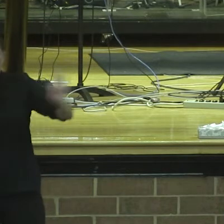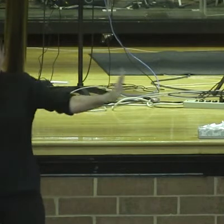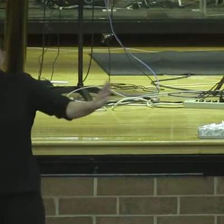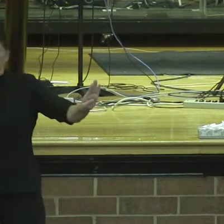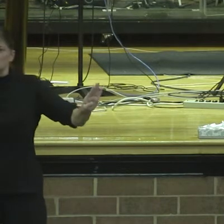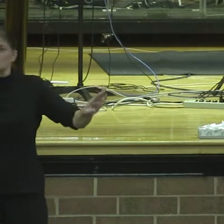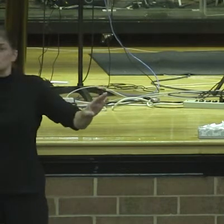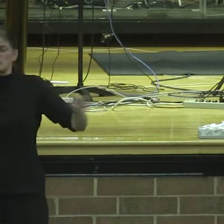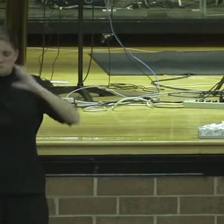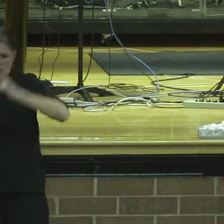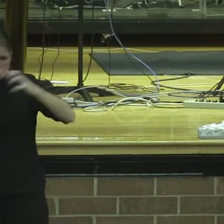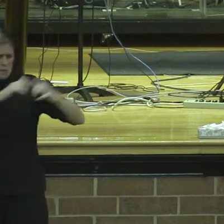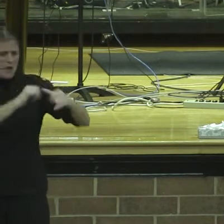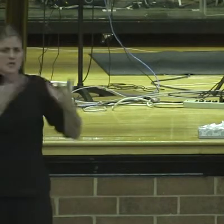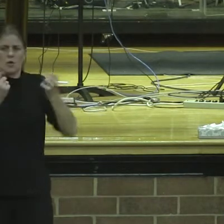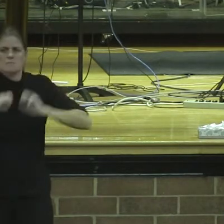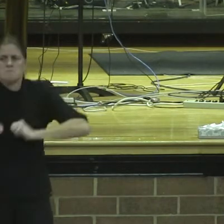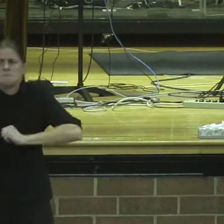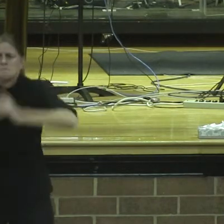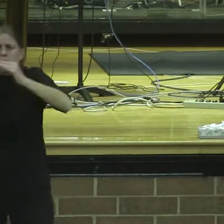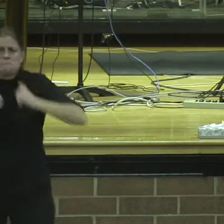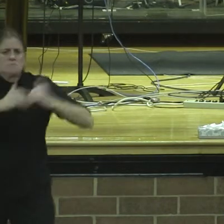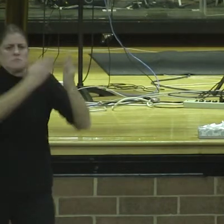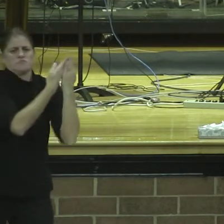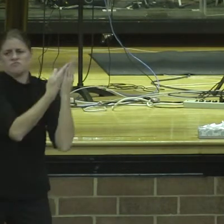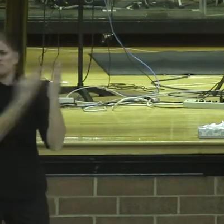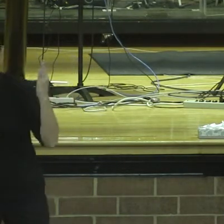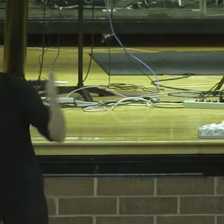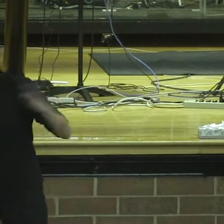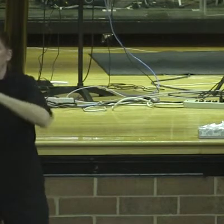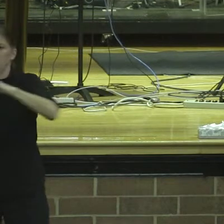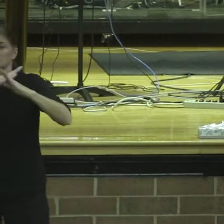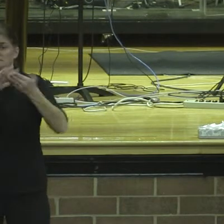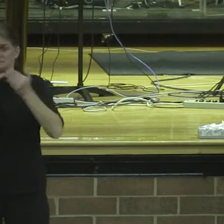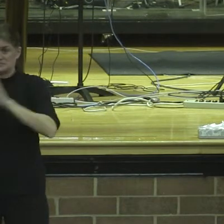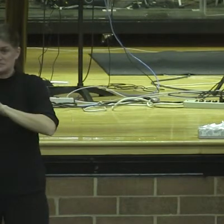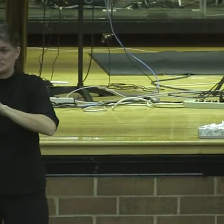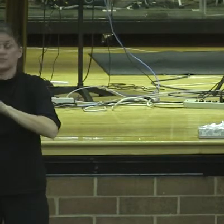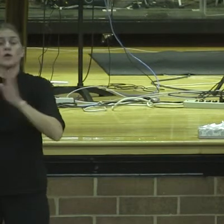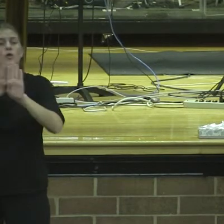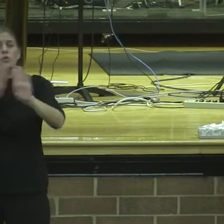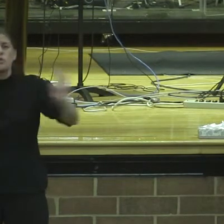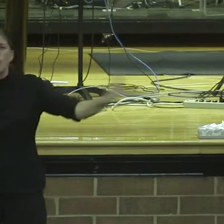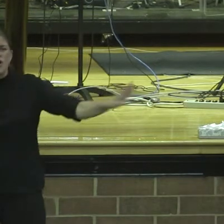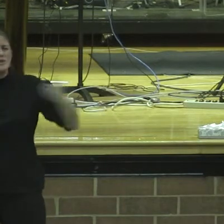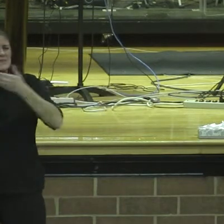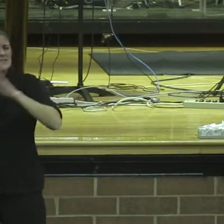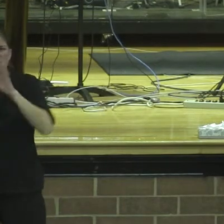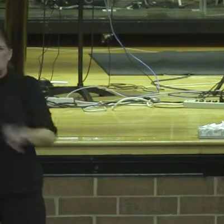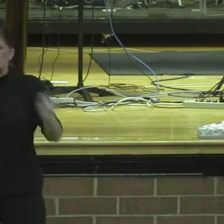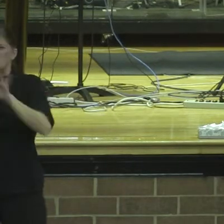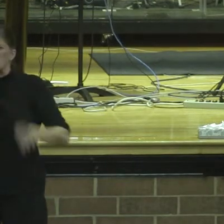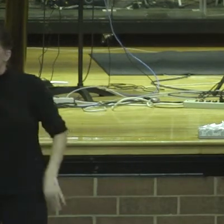the overall story. Now, why were the walls so important? In those days, there was